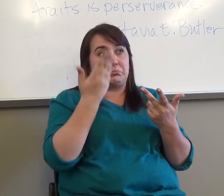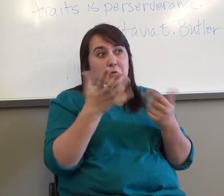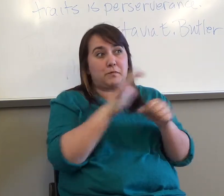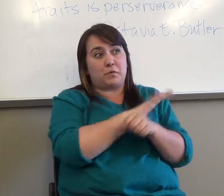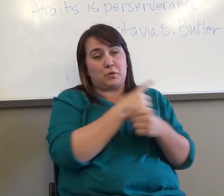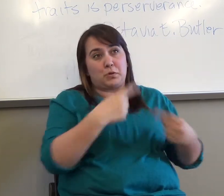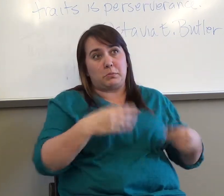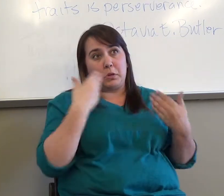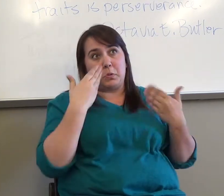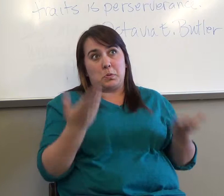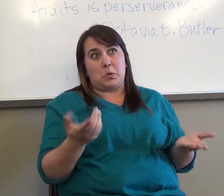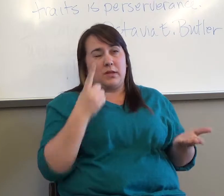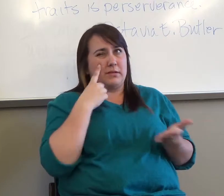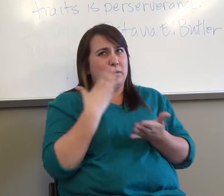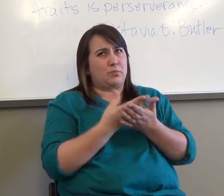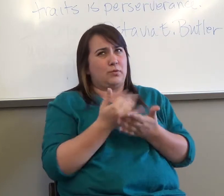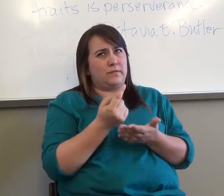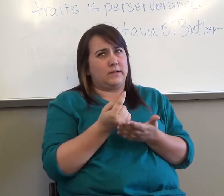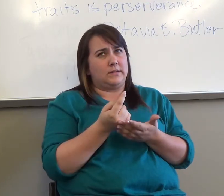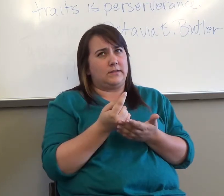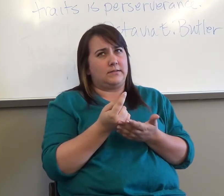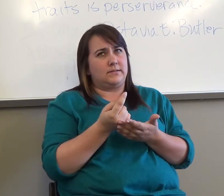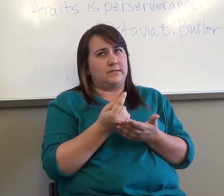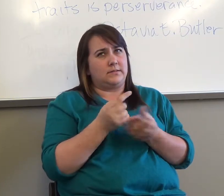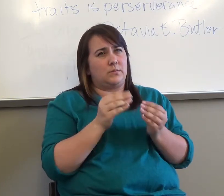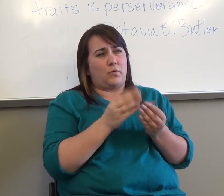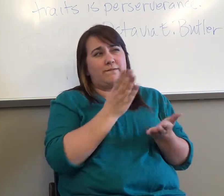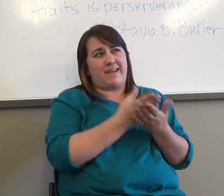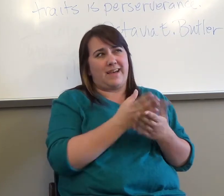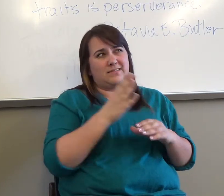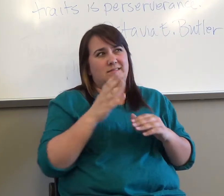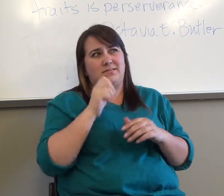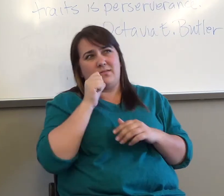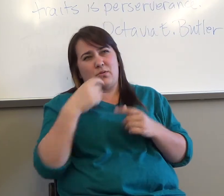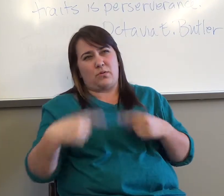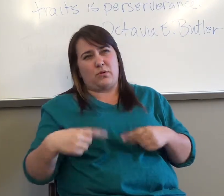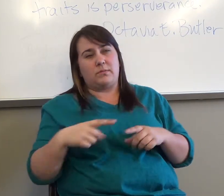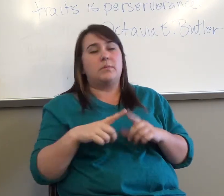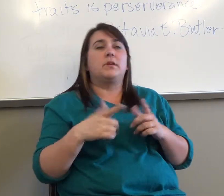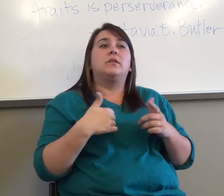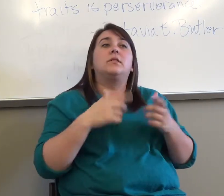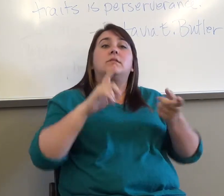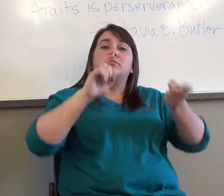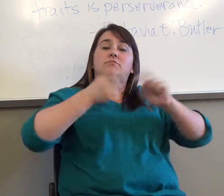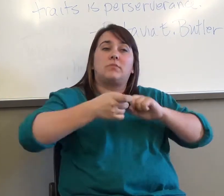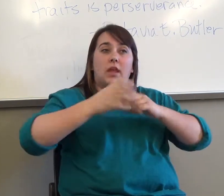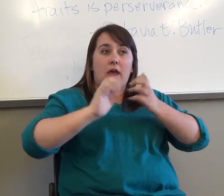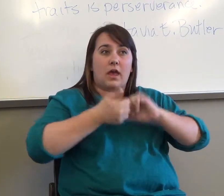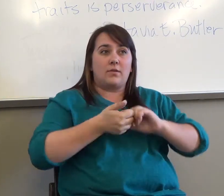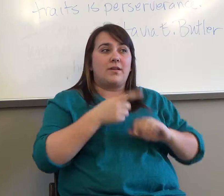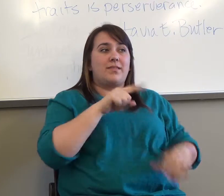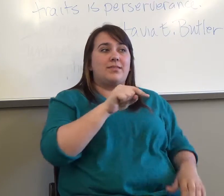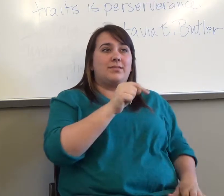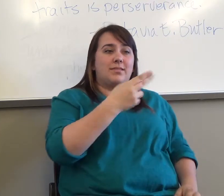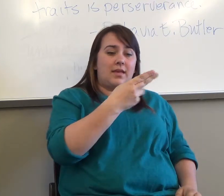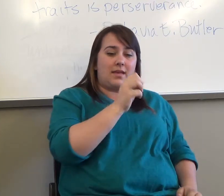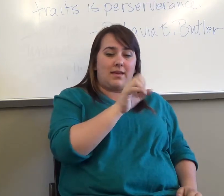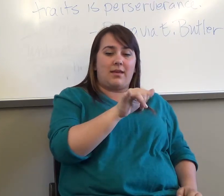pretty much proved that. The way you could make that even more argumentative is to say they are the best